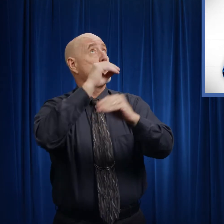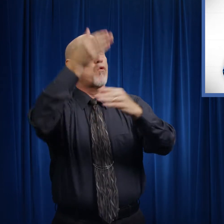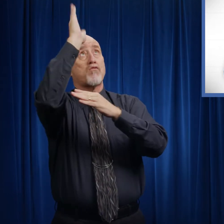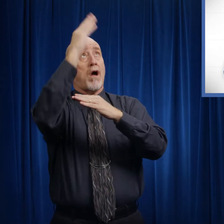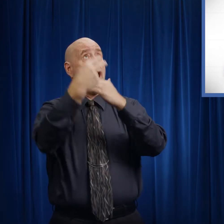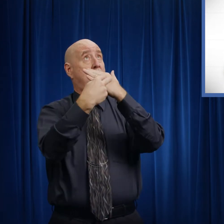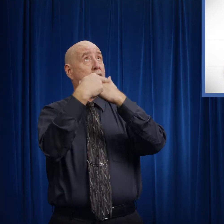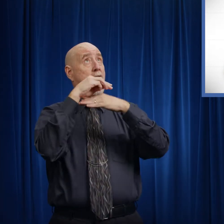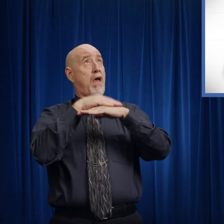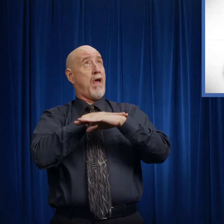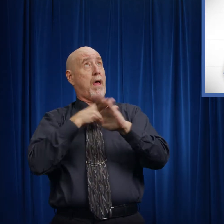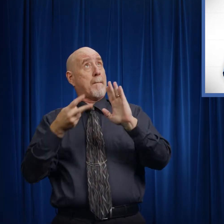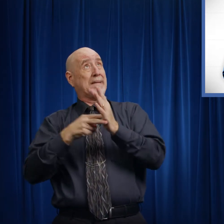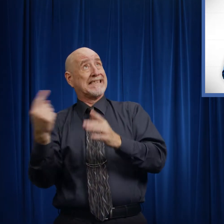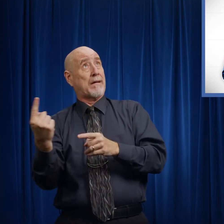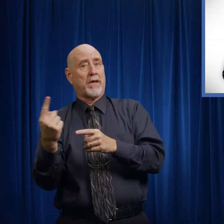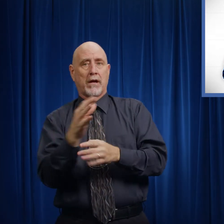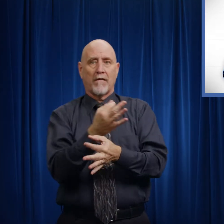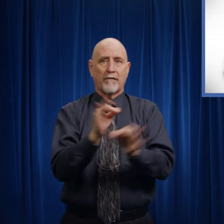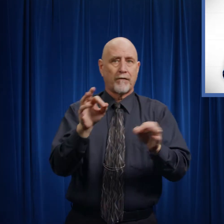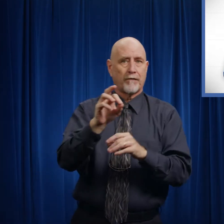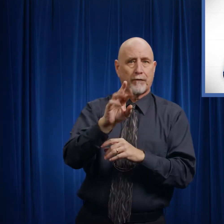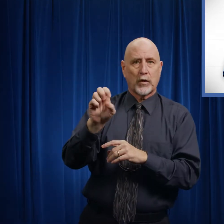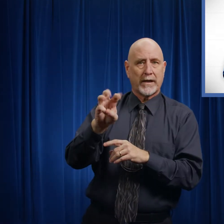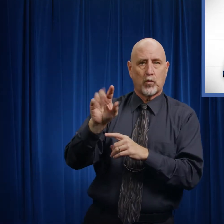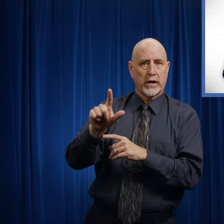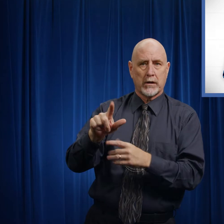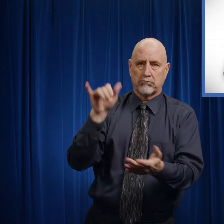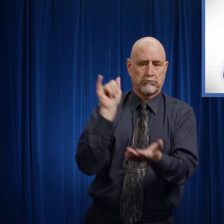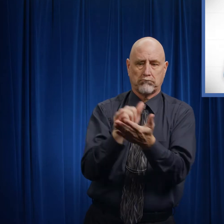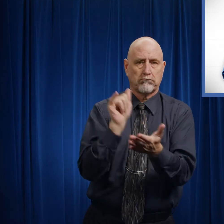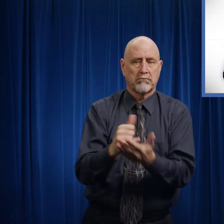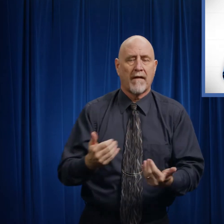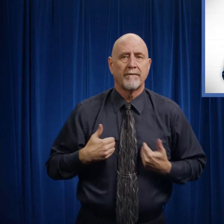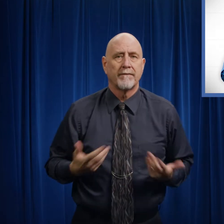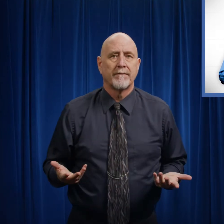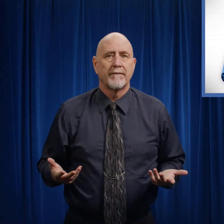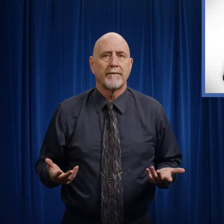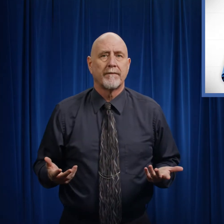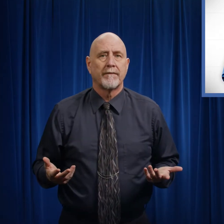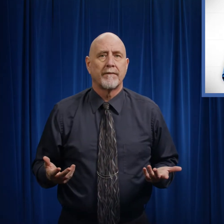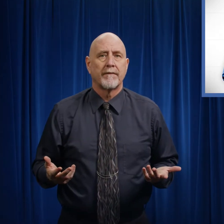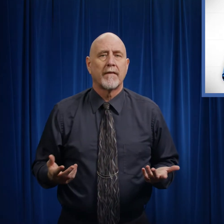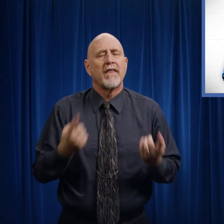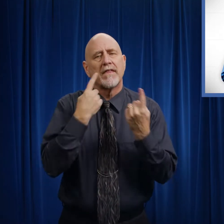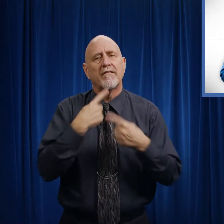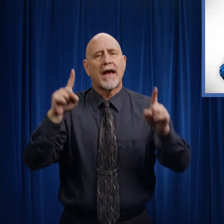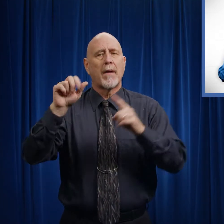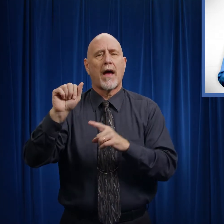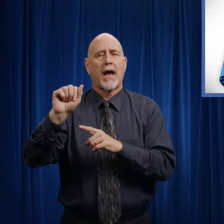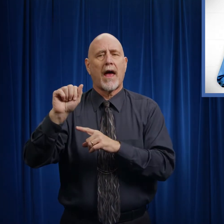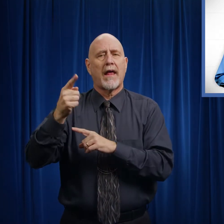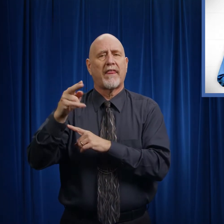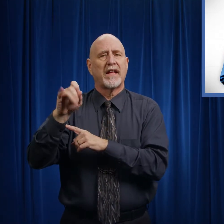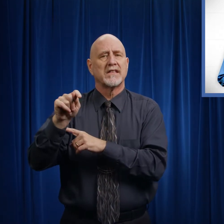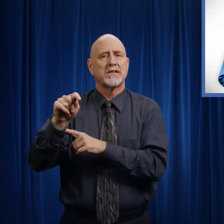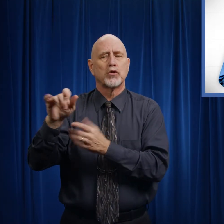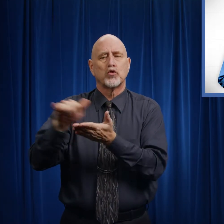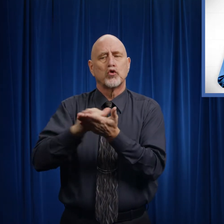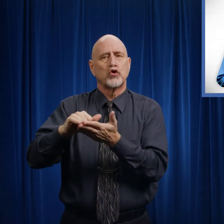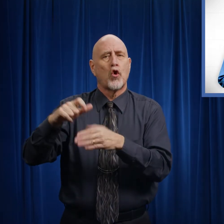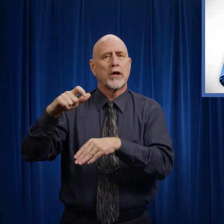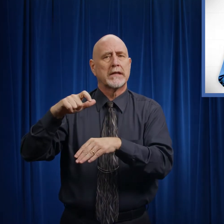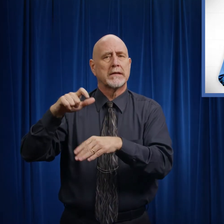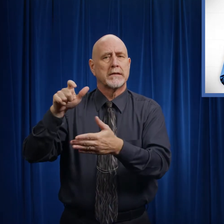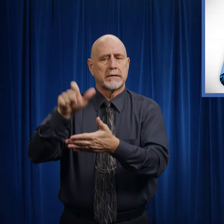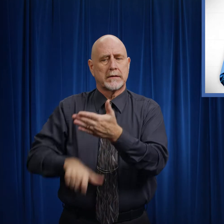that implication is that free will cannot exist. The famed atheist and